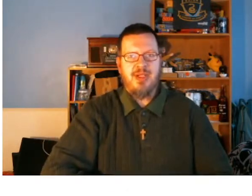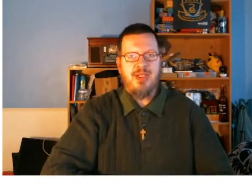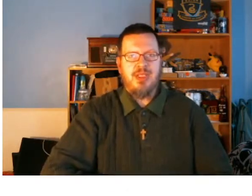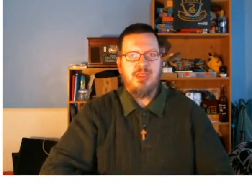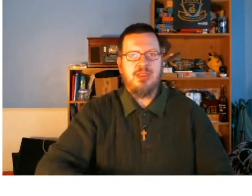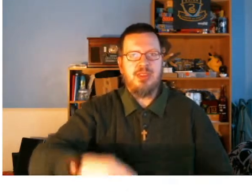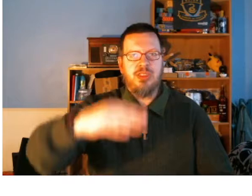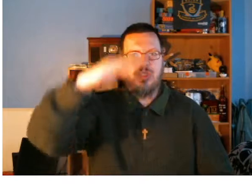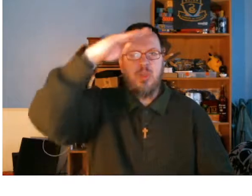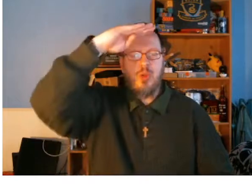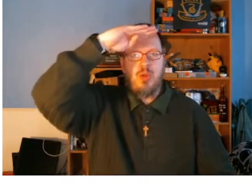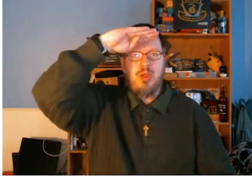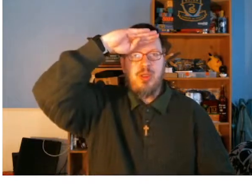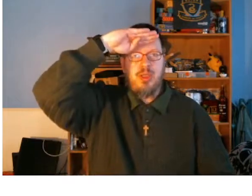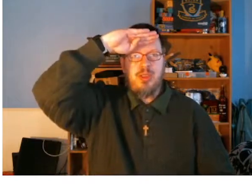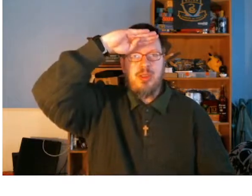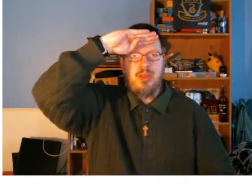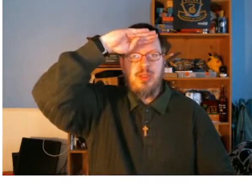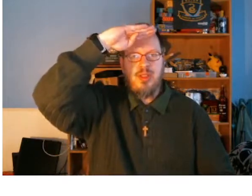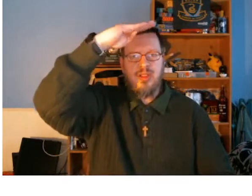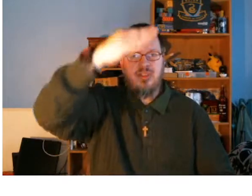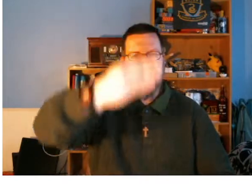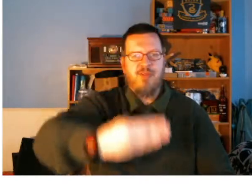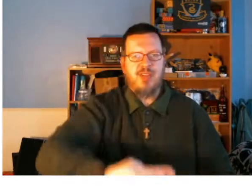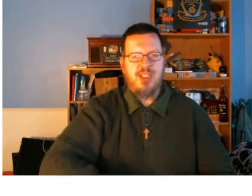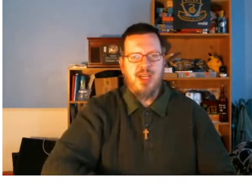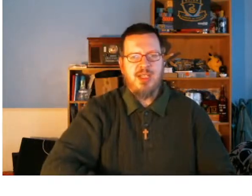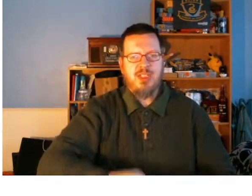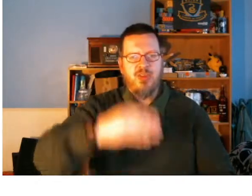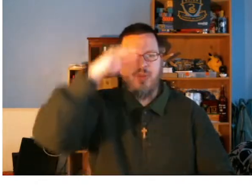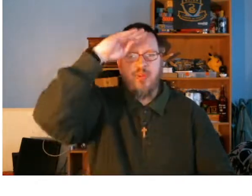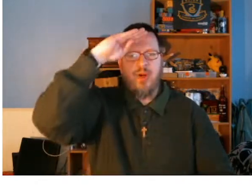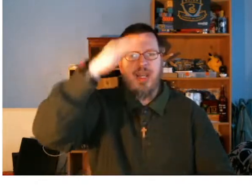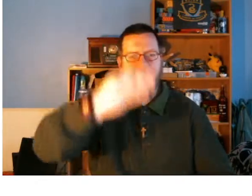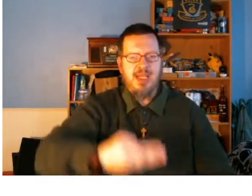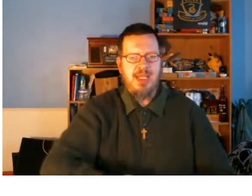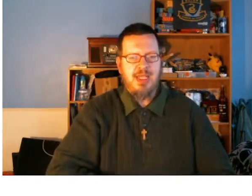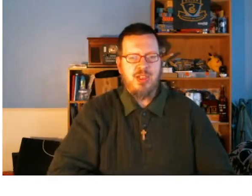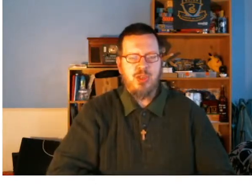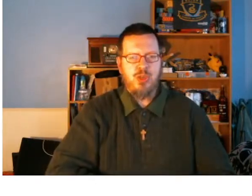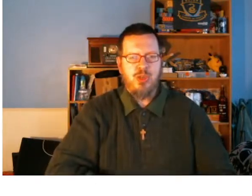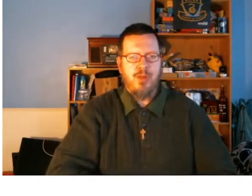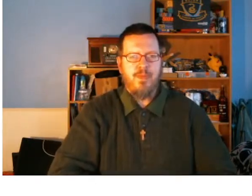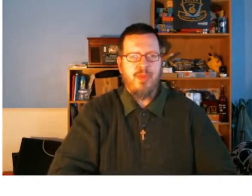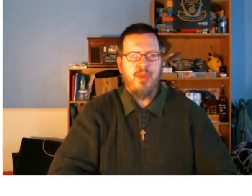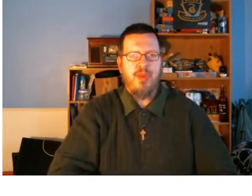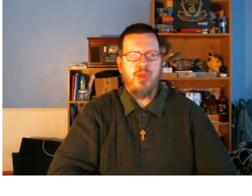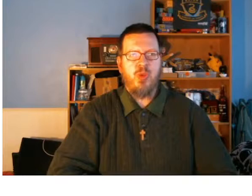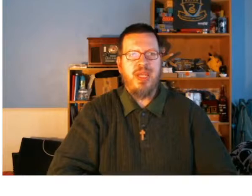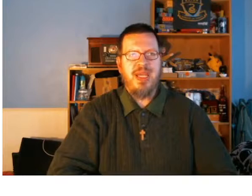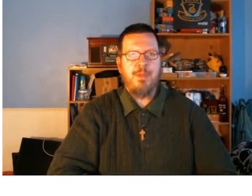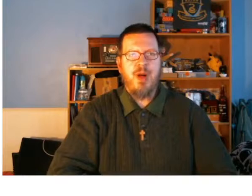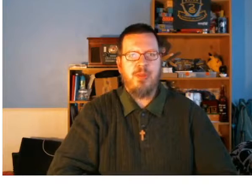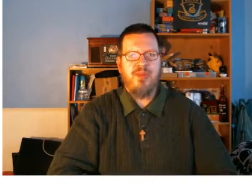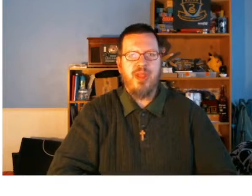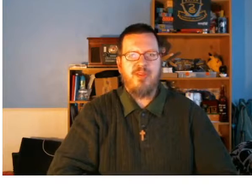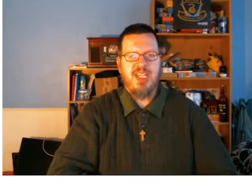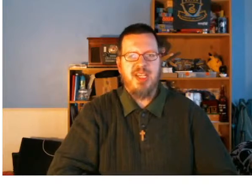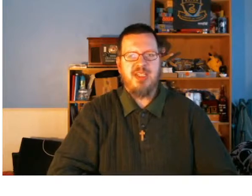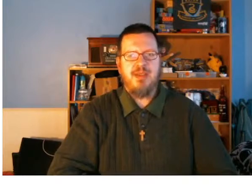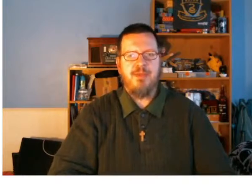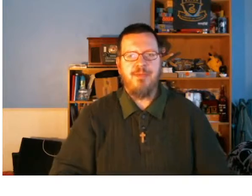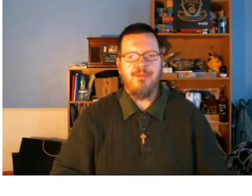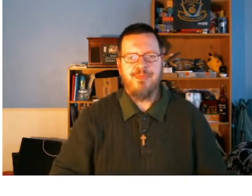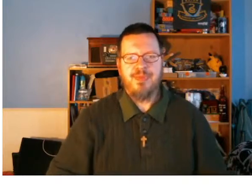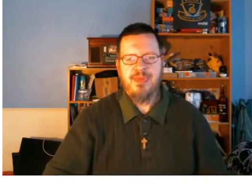down. So the sign for sun is from the forehead into the waiting palm of the left